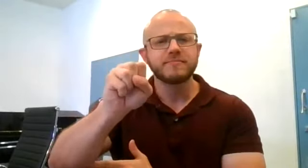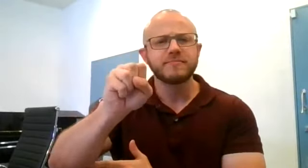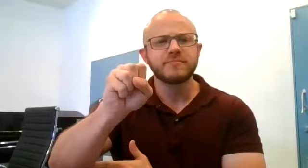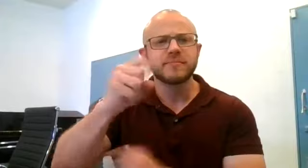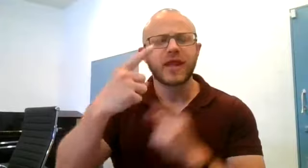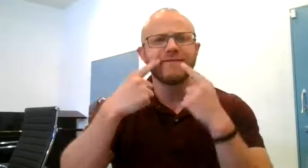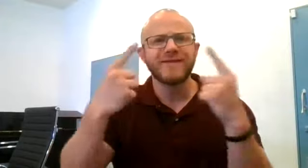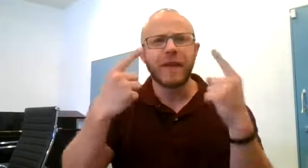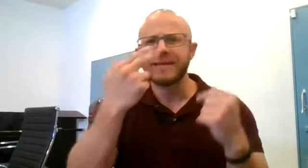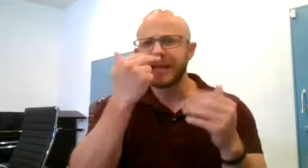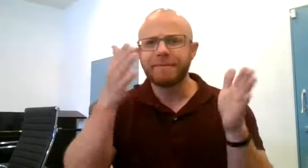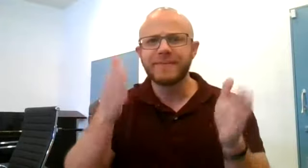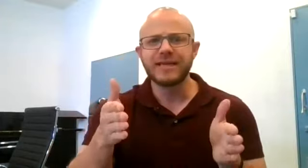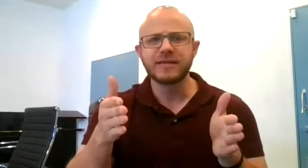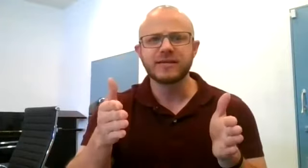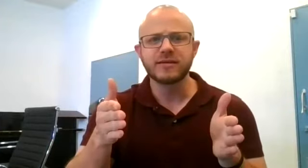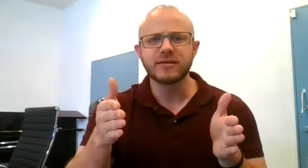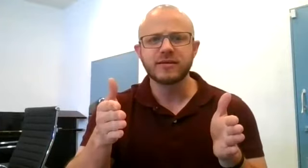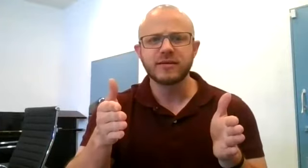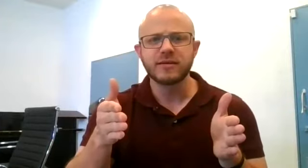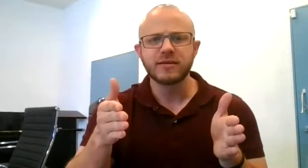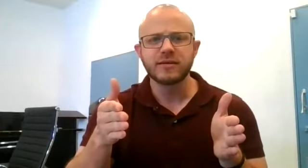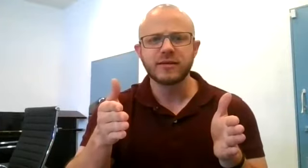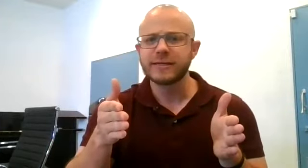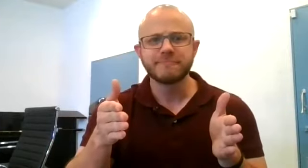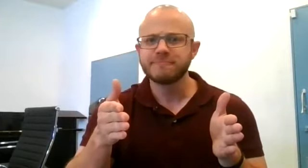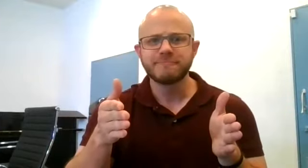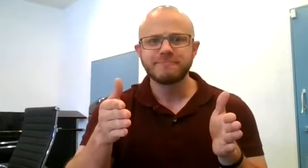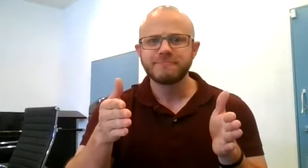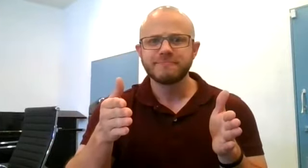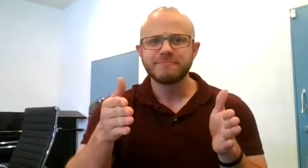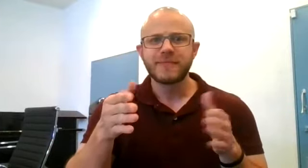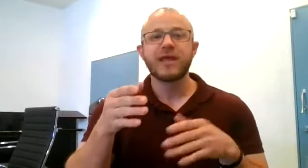Brad Williams, famous comedian.